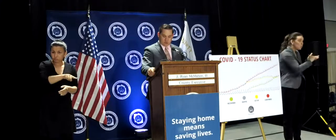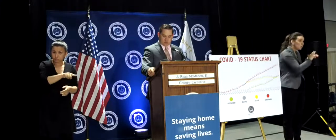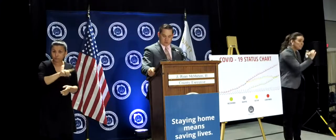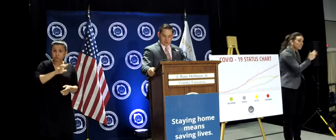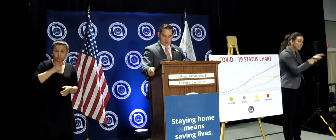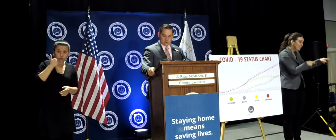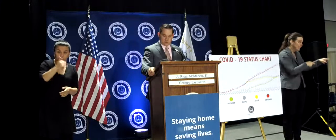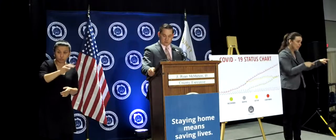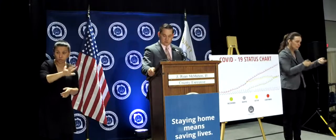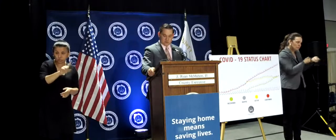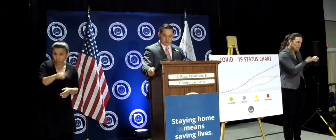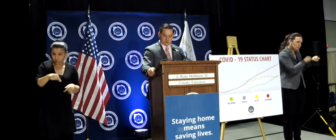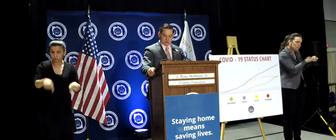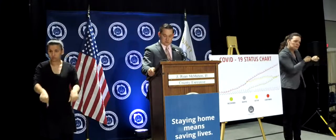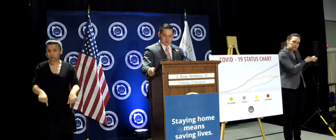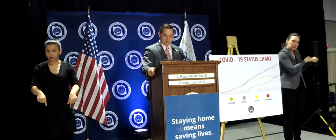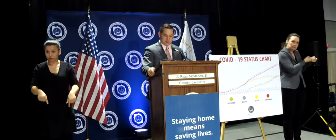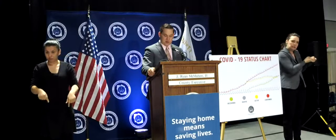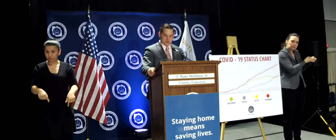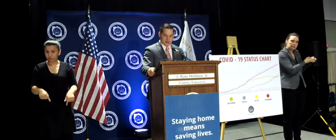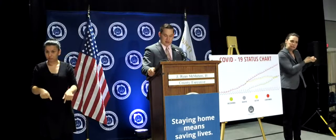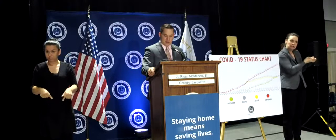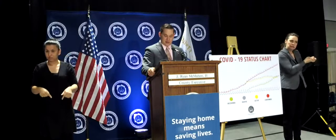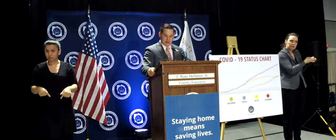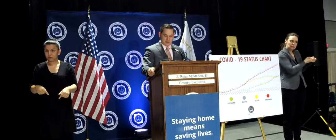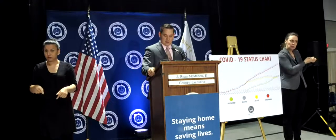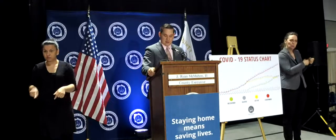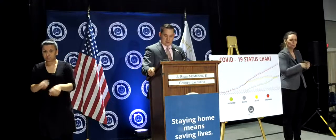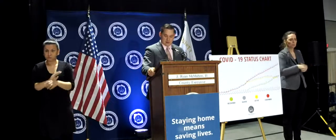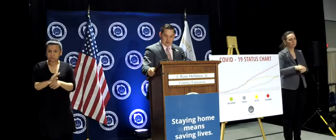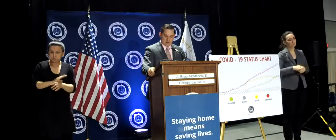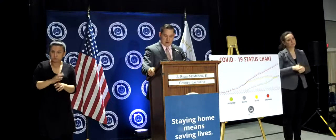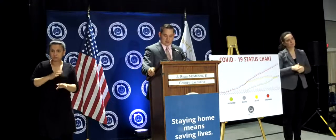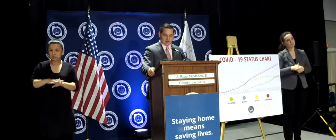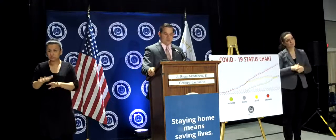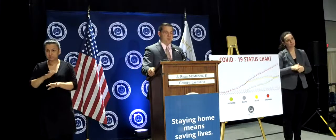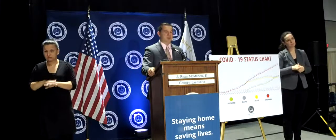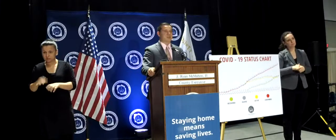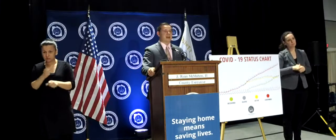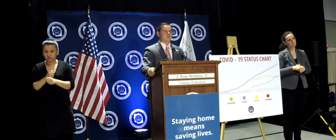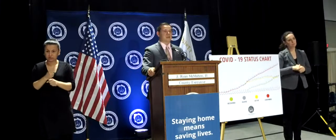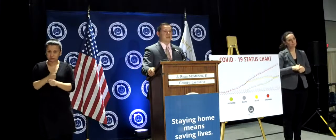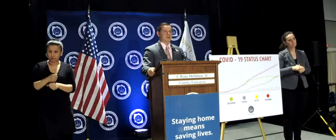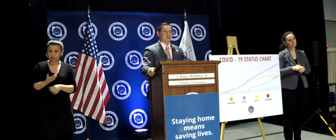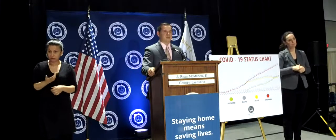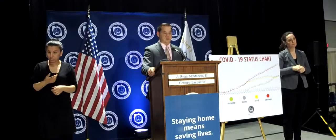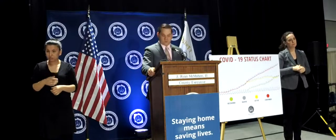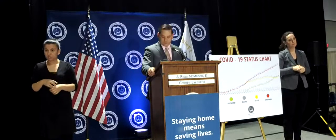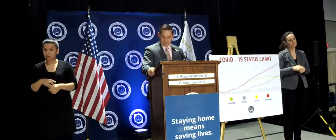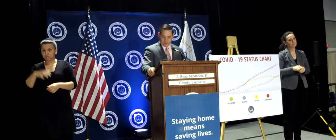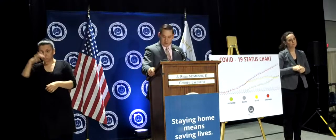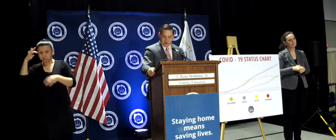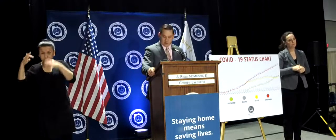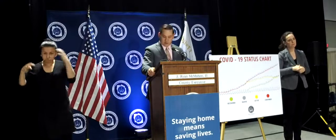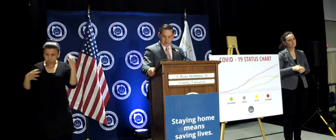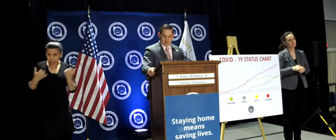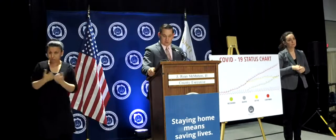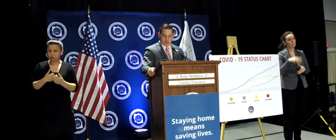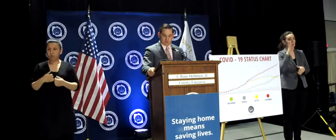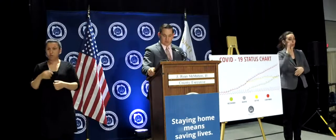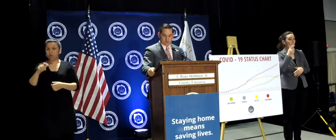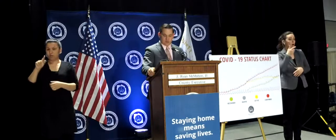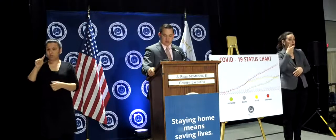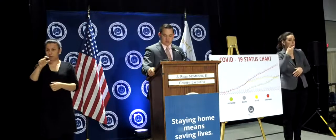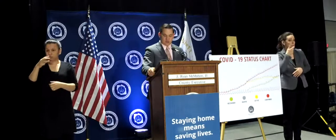Julie Korn and her team do a great job serving this community every day. And our dispatch times are exceptional and